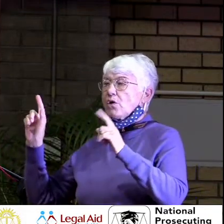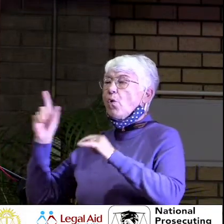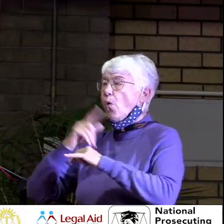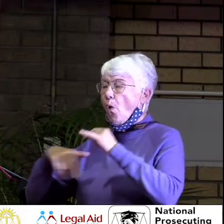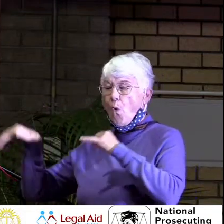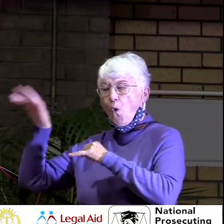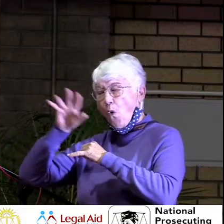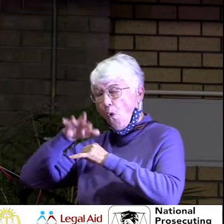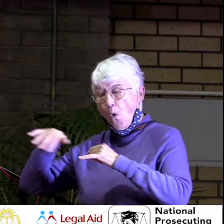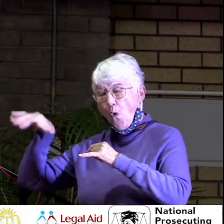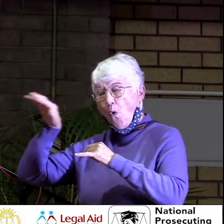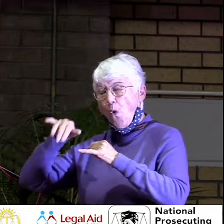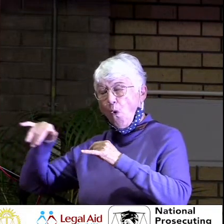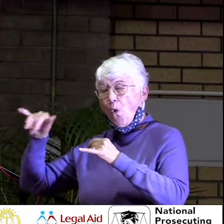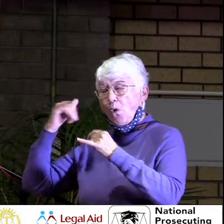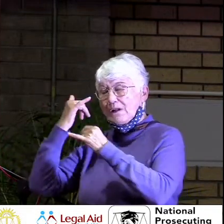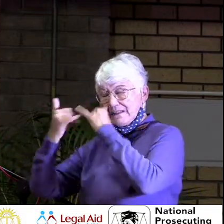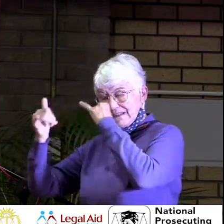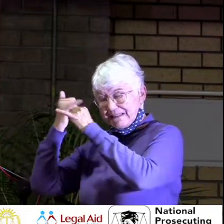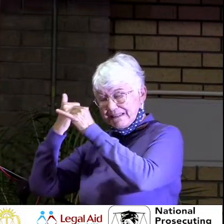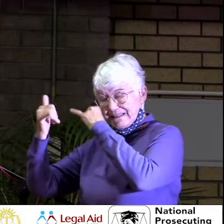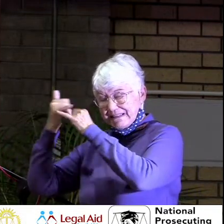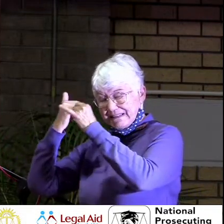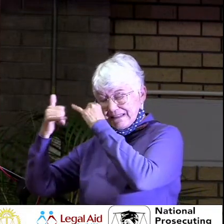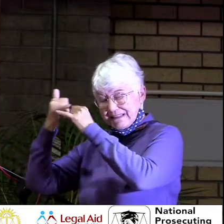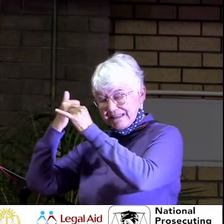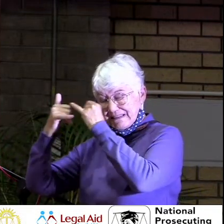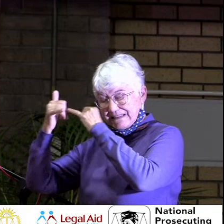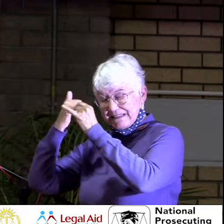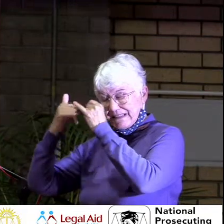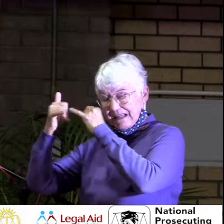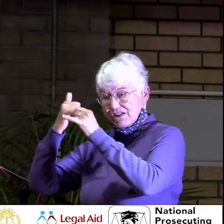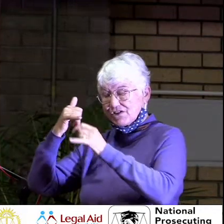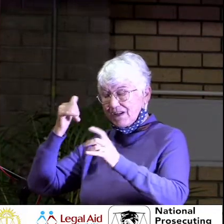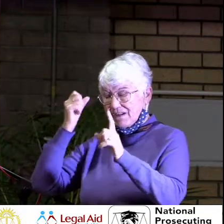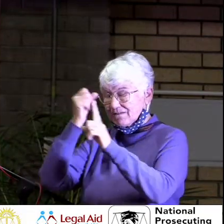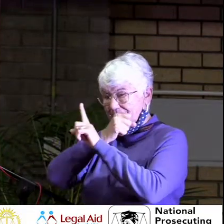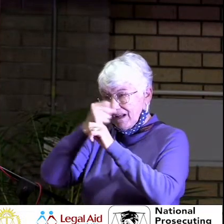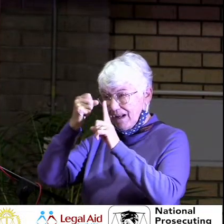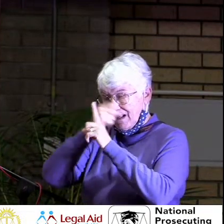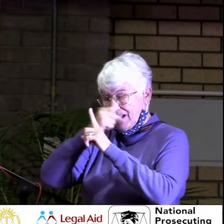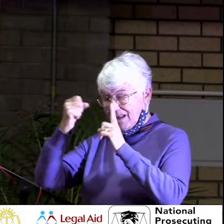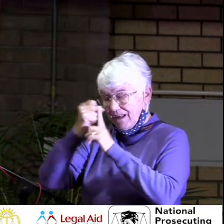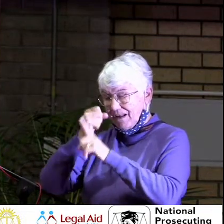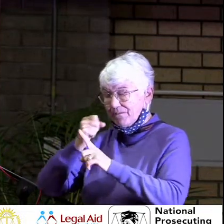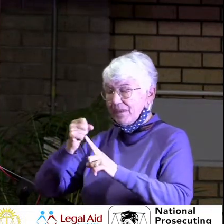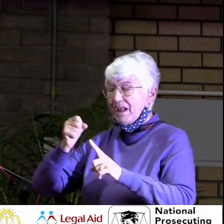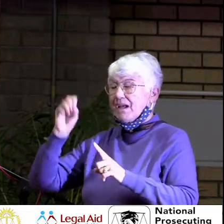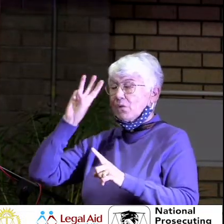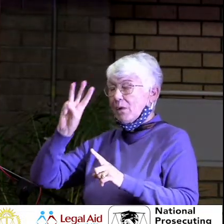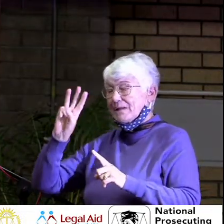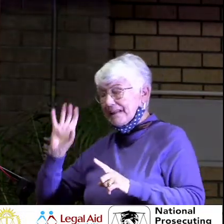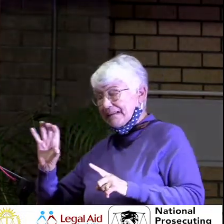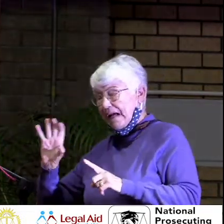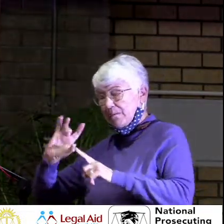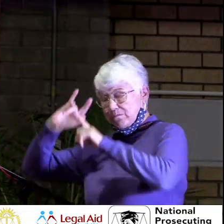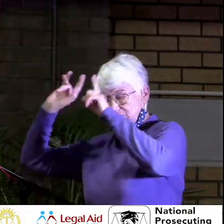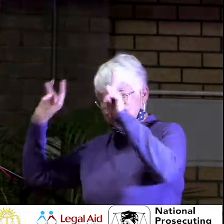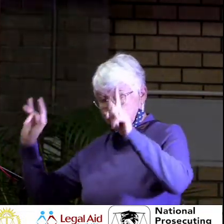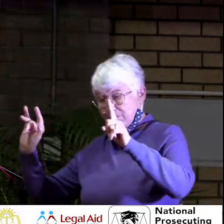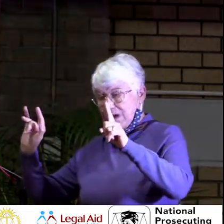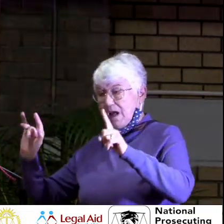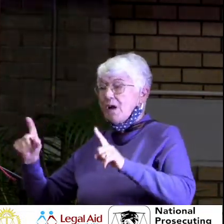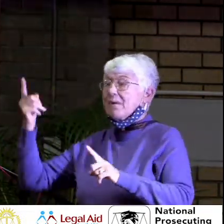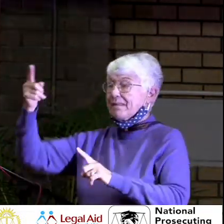offenses only in this area. Not in this area in particular, but in the Western Cape. I remember the Deputy Minister gave the